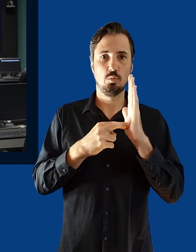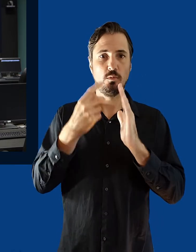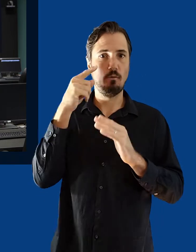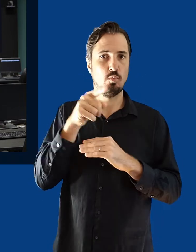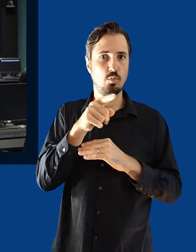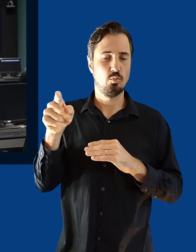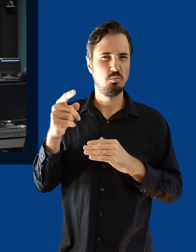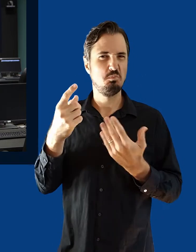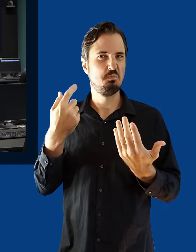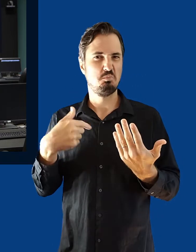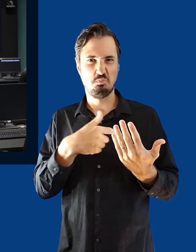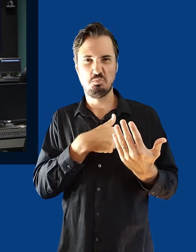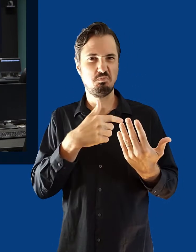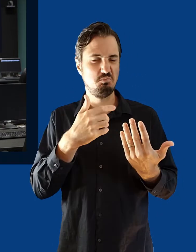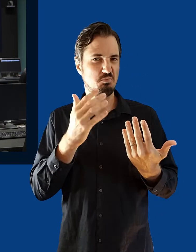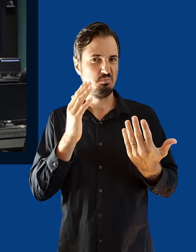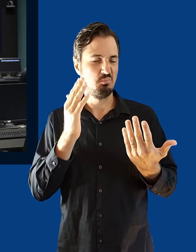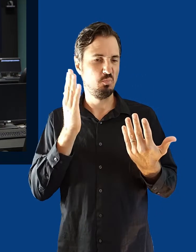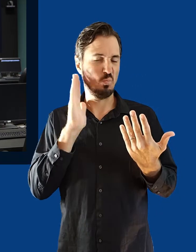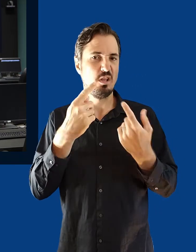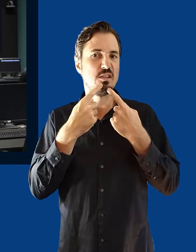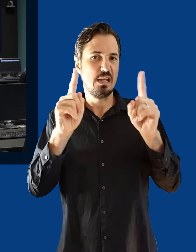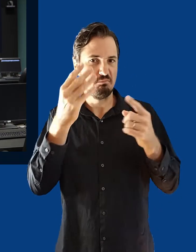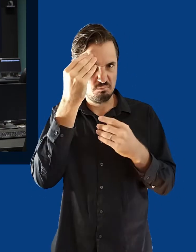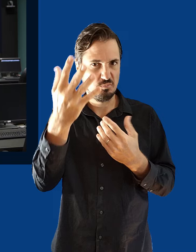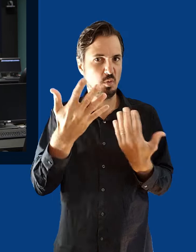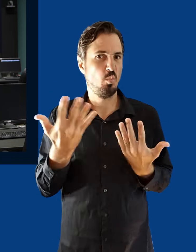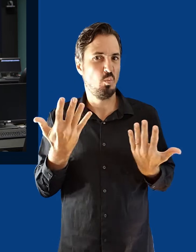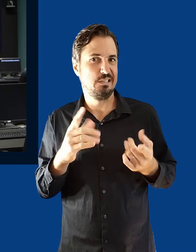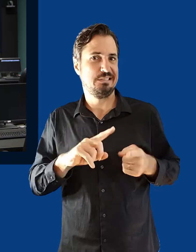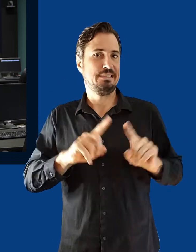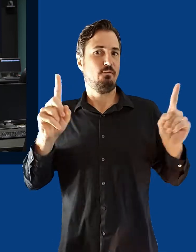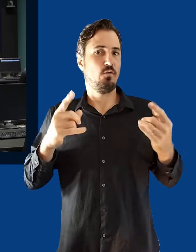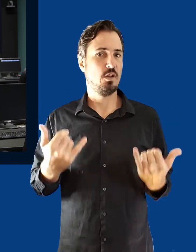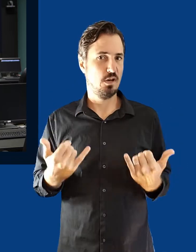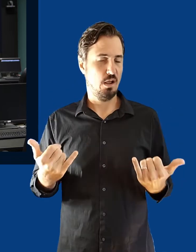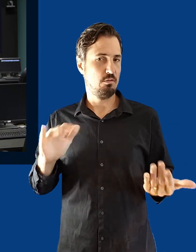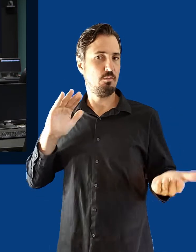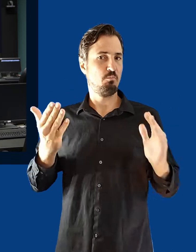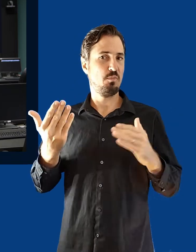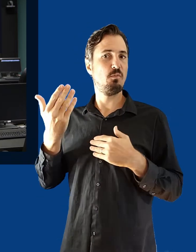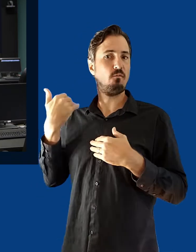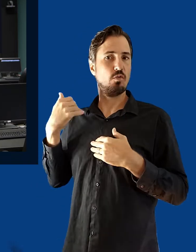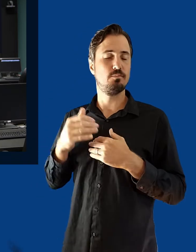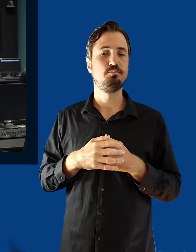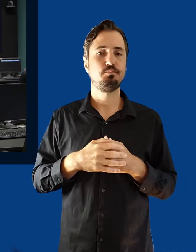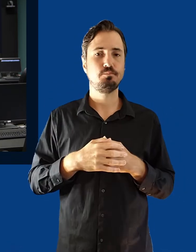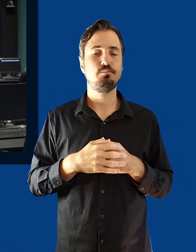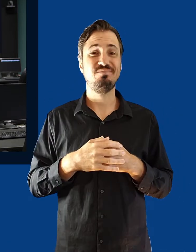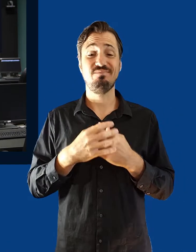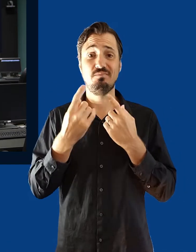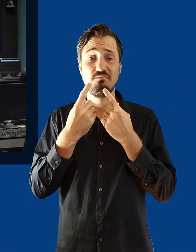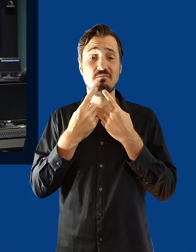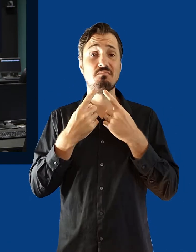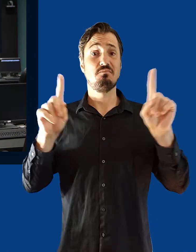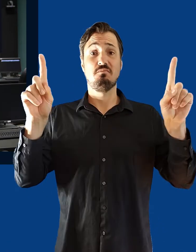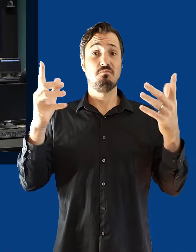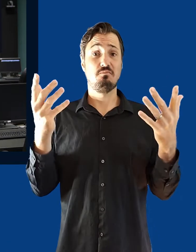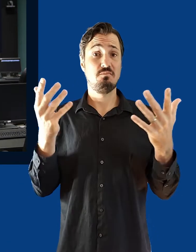can be aware of these important updates. First, the proclamation includes a moratorium on